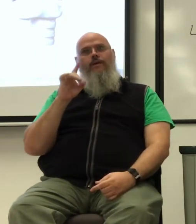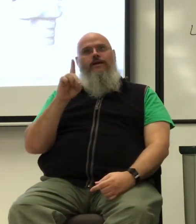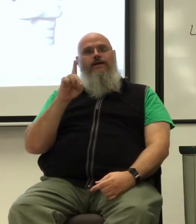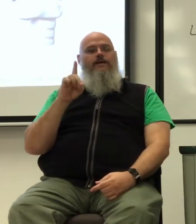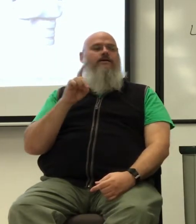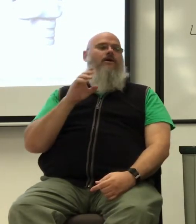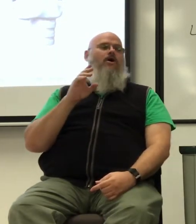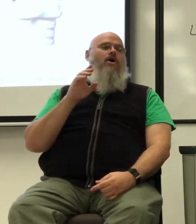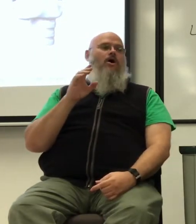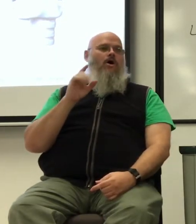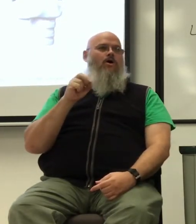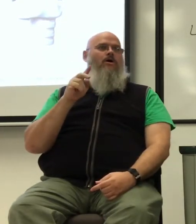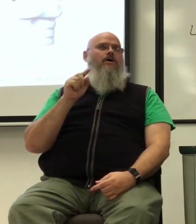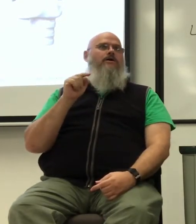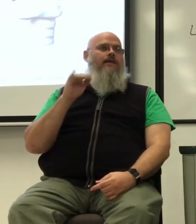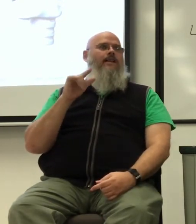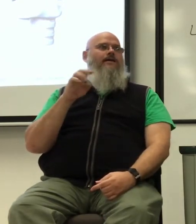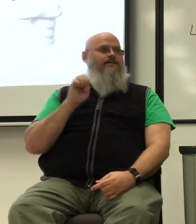Paired,